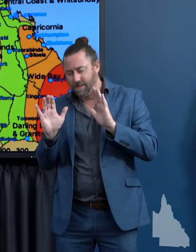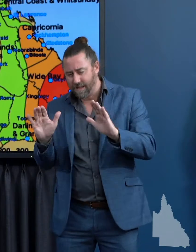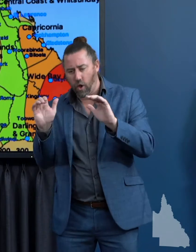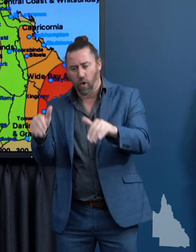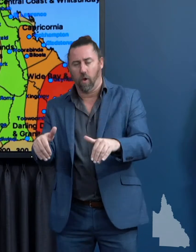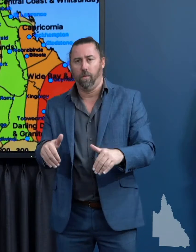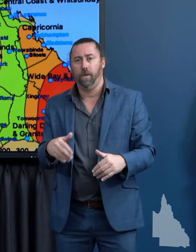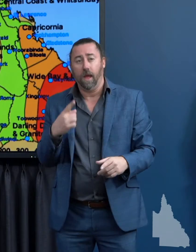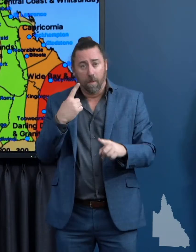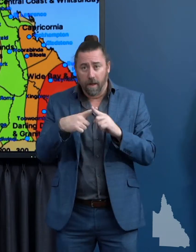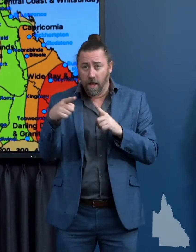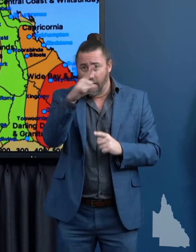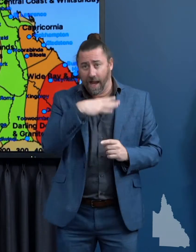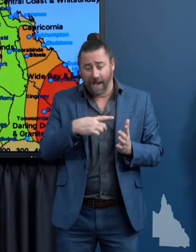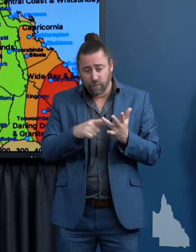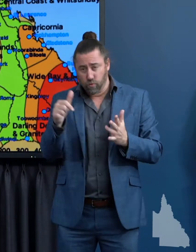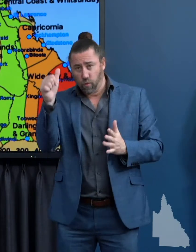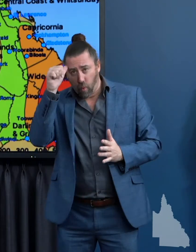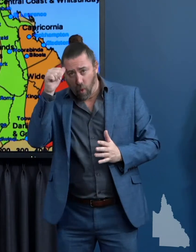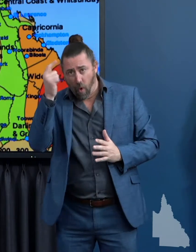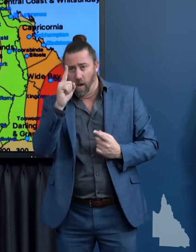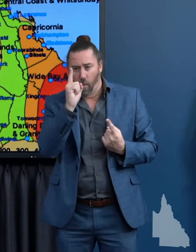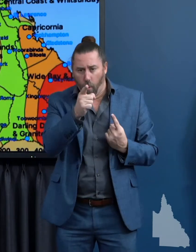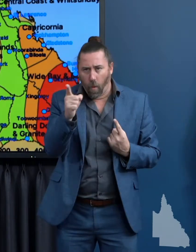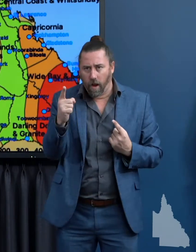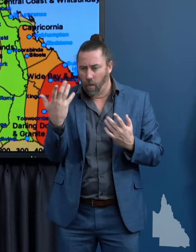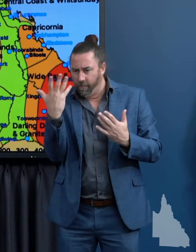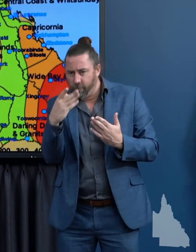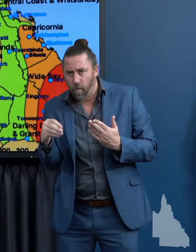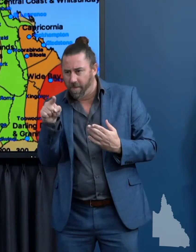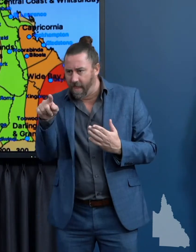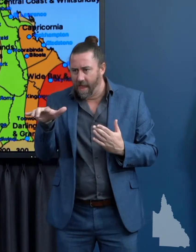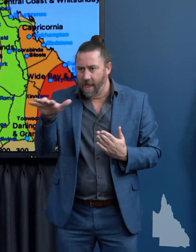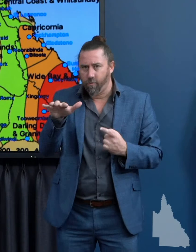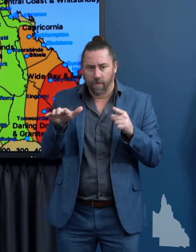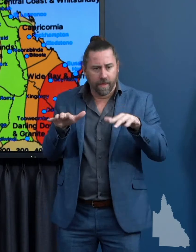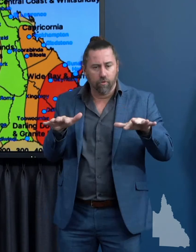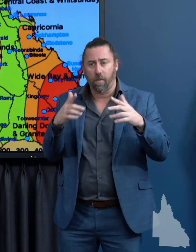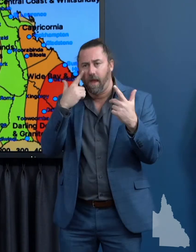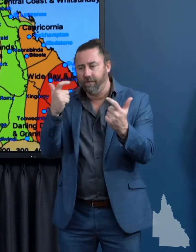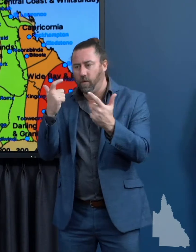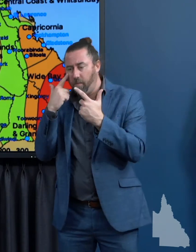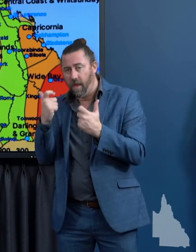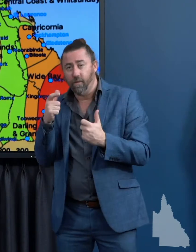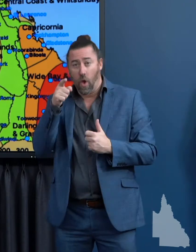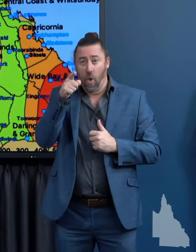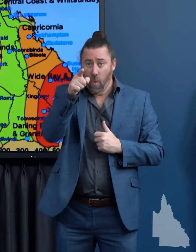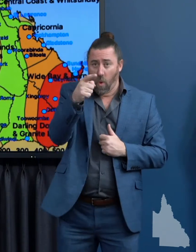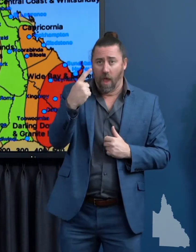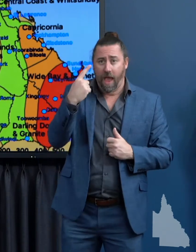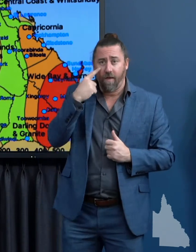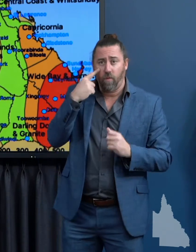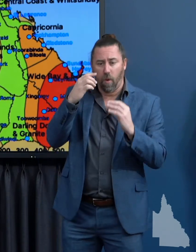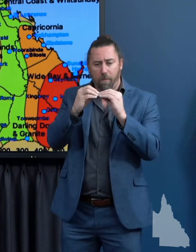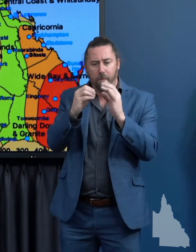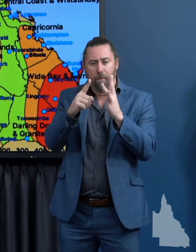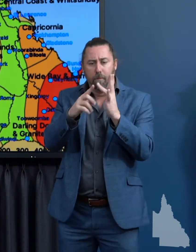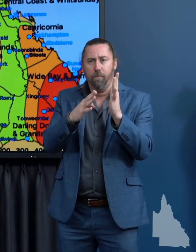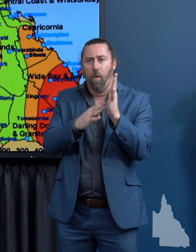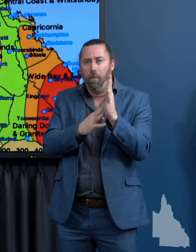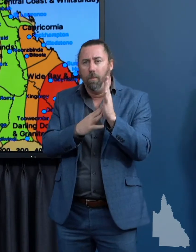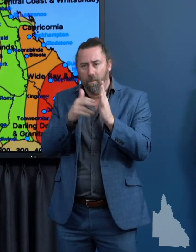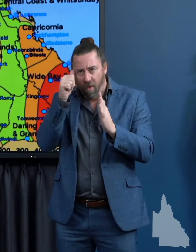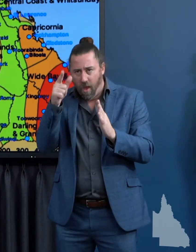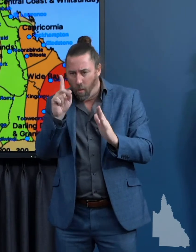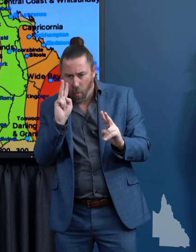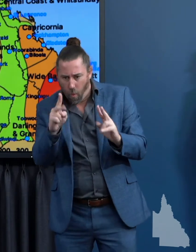stay alert to the warnings that are coming out. Please continue to check the weather over the next 48 hours. But if you have been